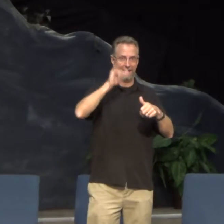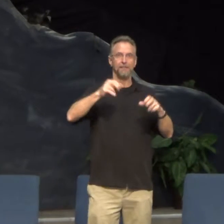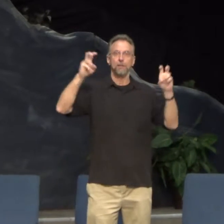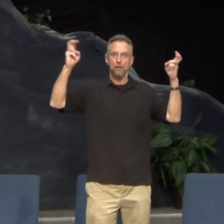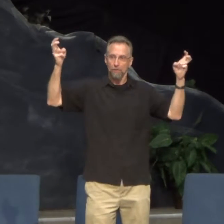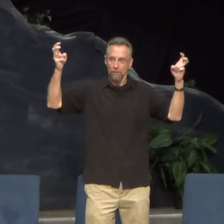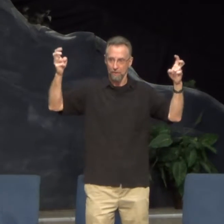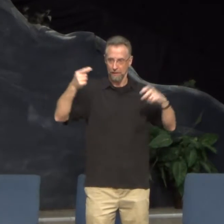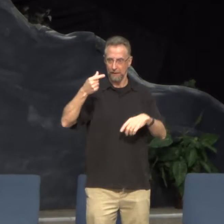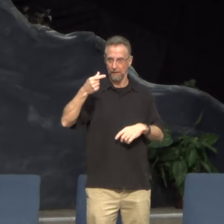his resurrection.